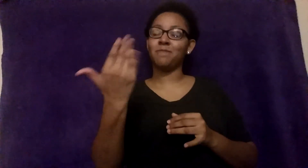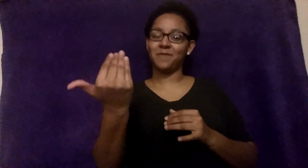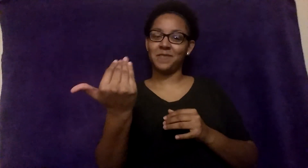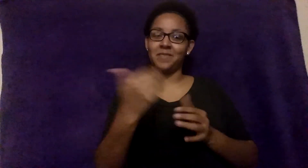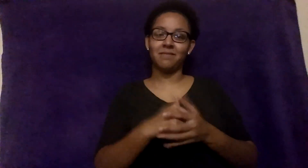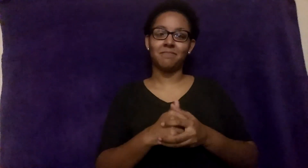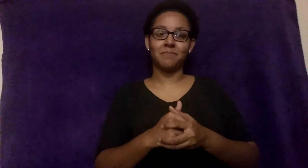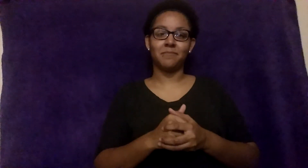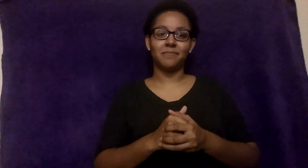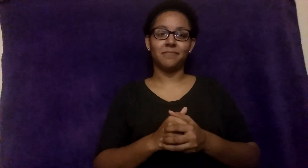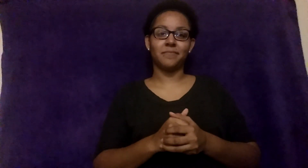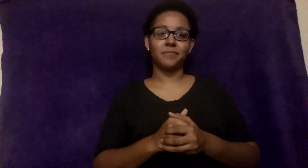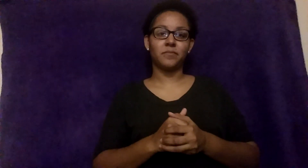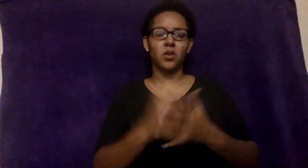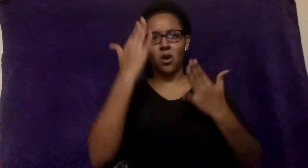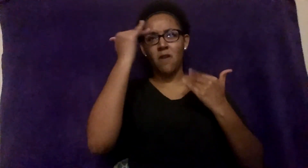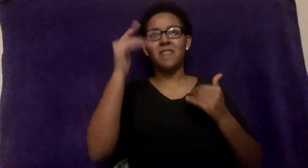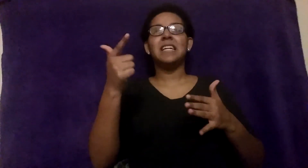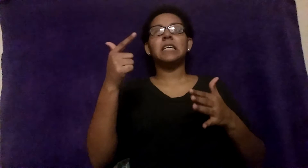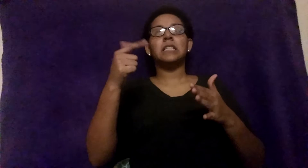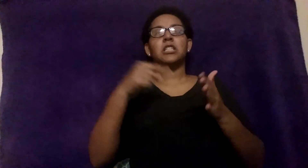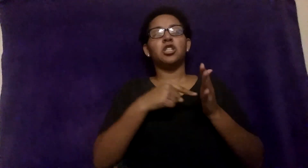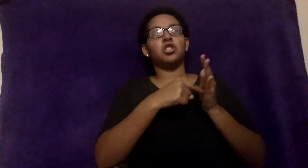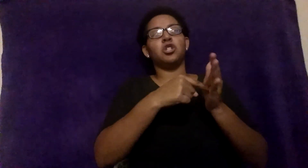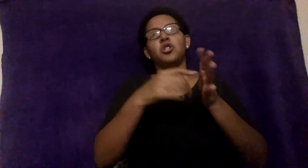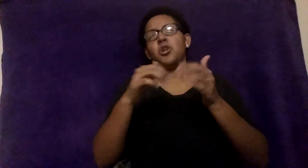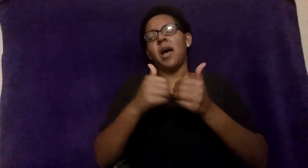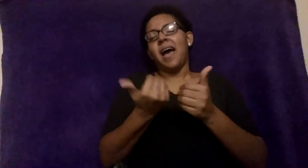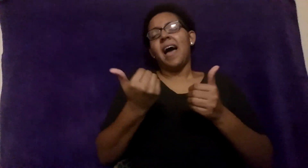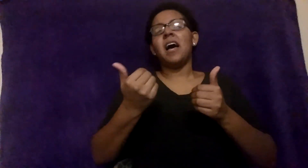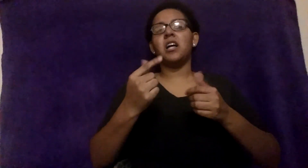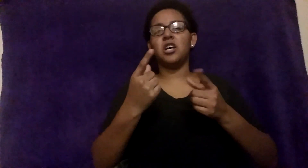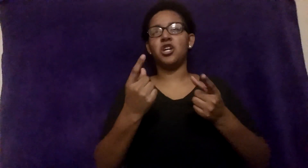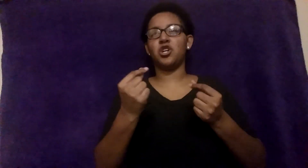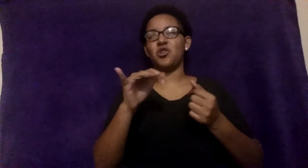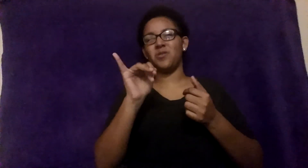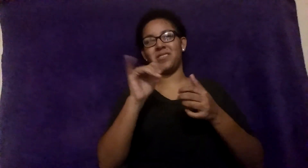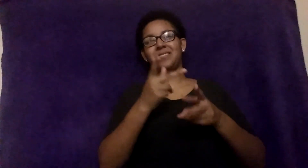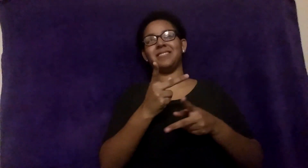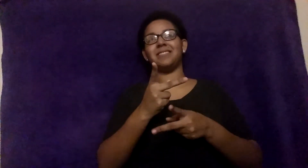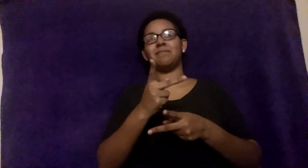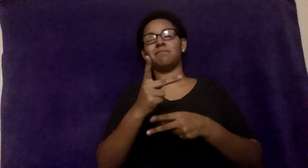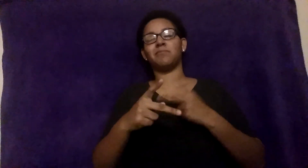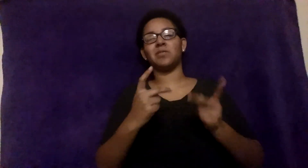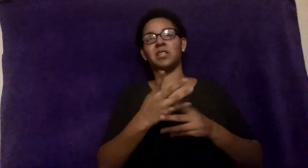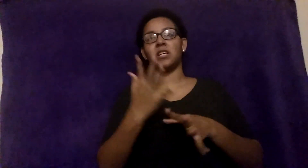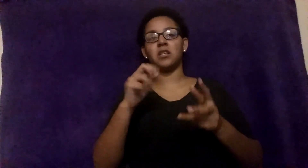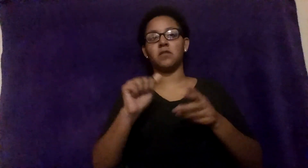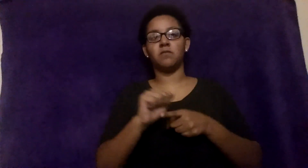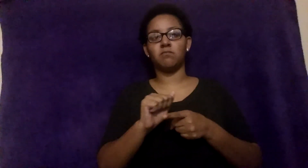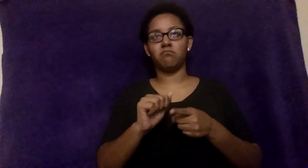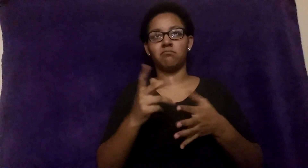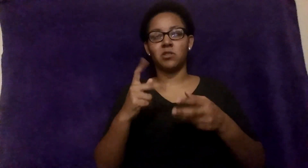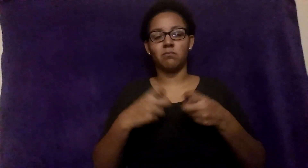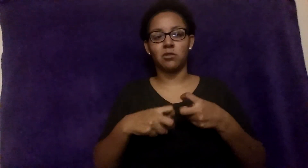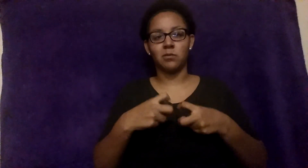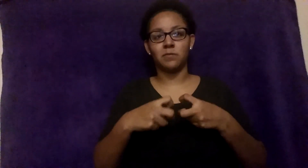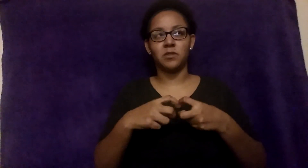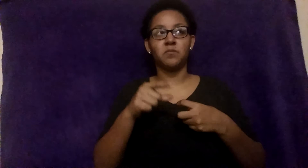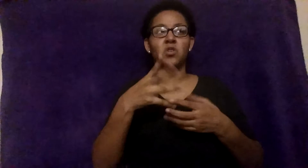So hopefully that gives you a sense of how to do these types of problems. And more than, I guess this, and you're going to learn multiplication